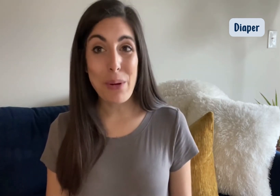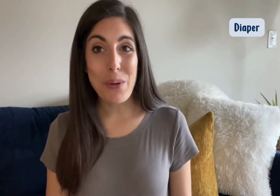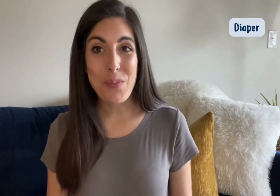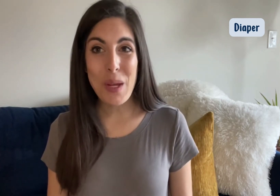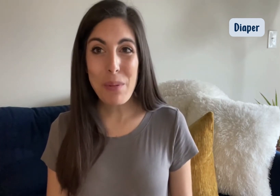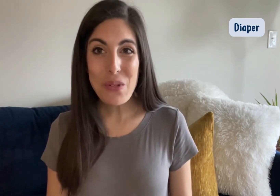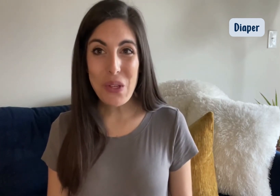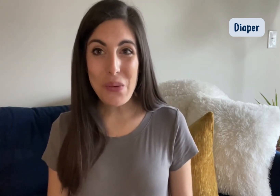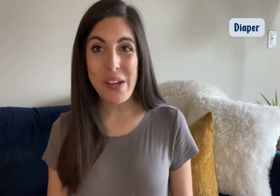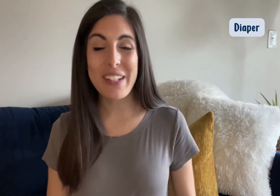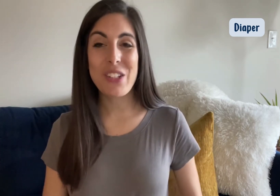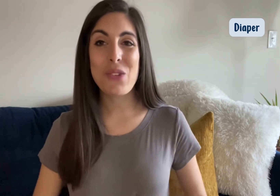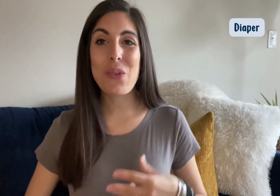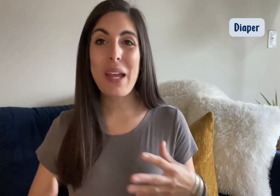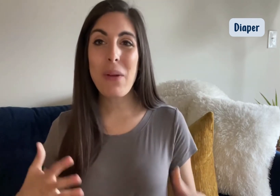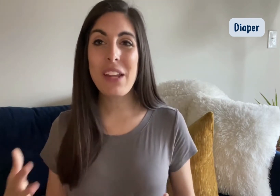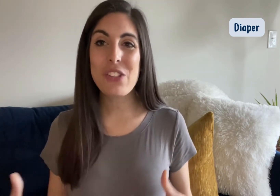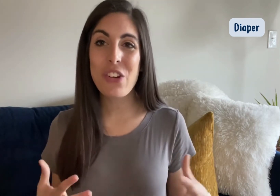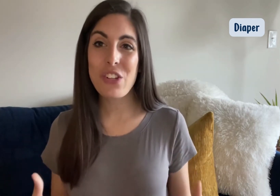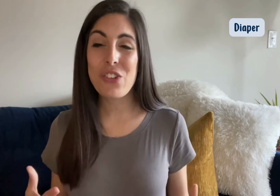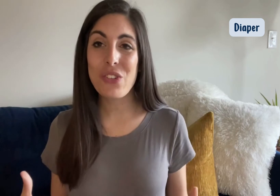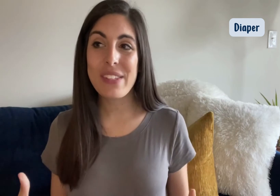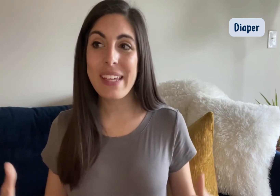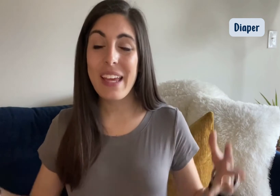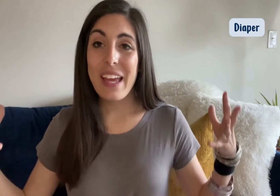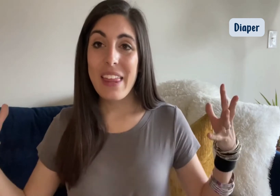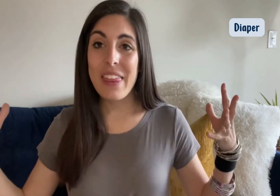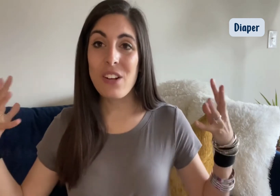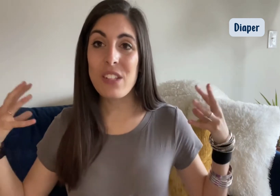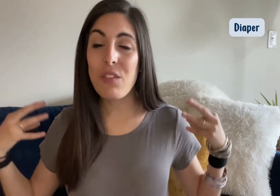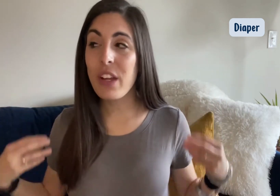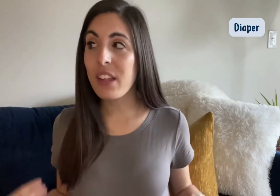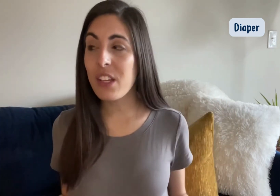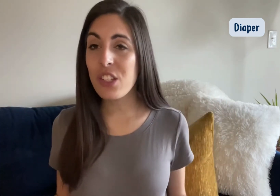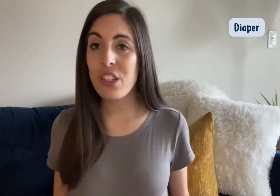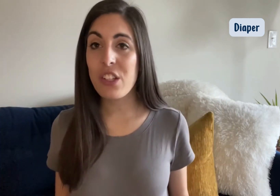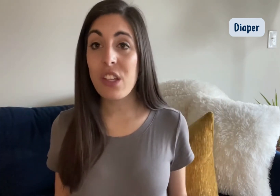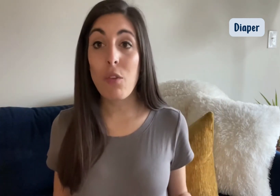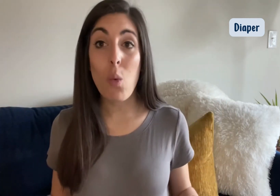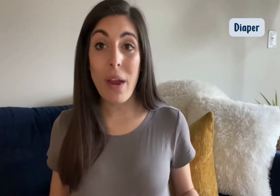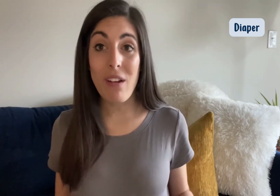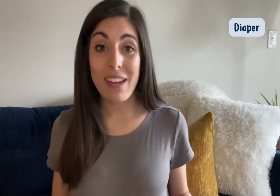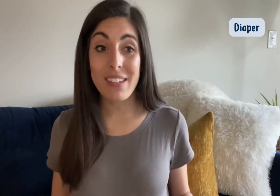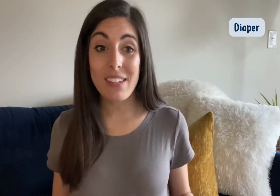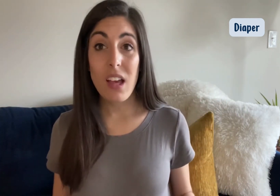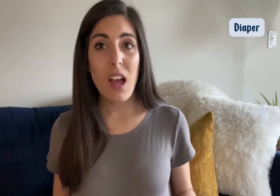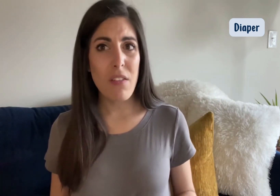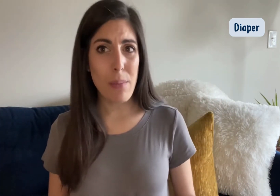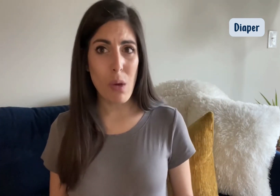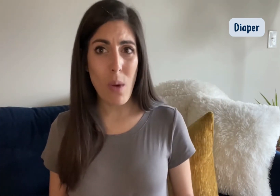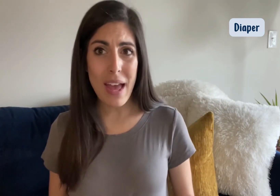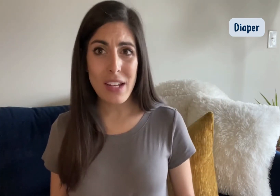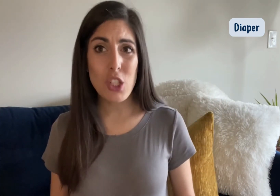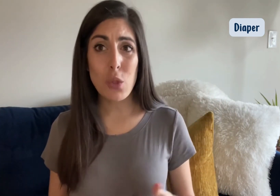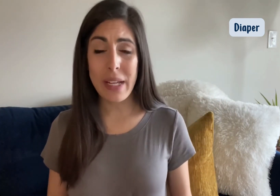Diaper. Diaper's a good one. It's a great way to start introducing their self-regulation and their self-awareness of, am I wet? Do I need to